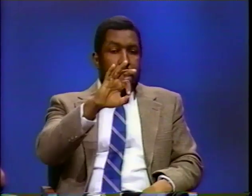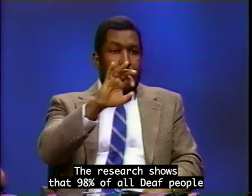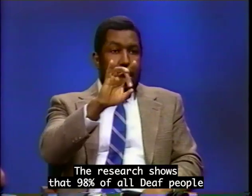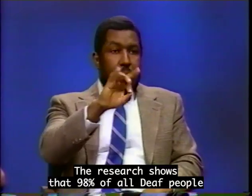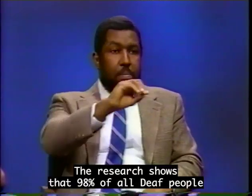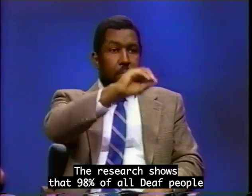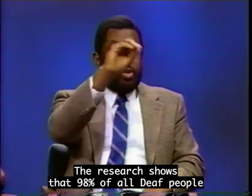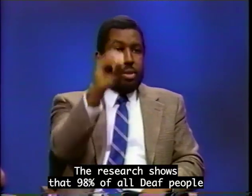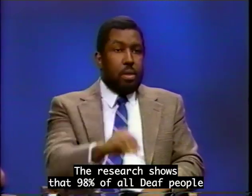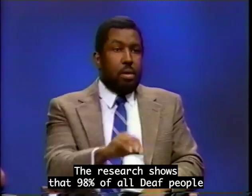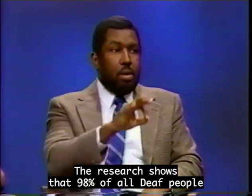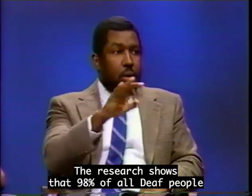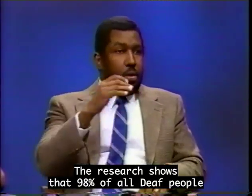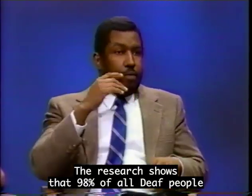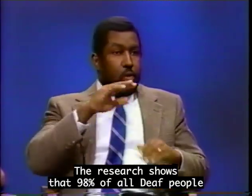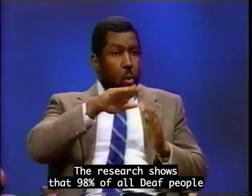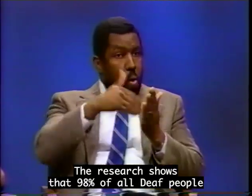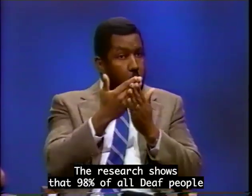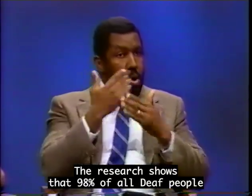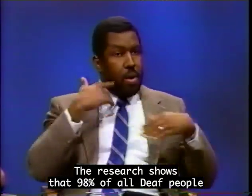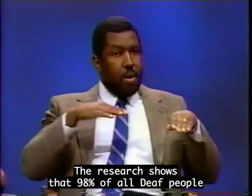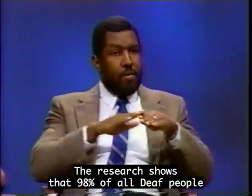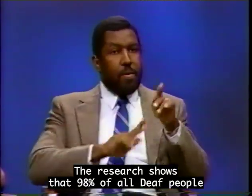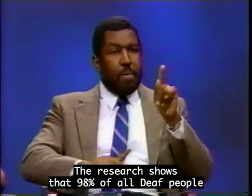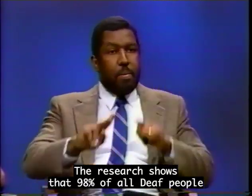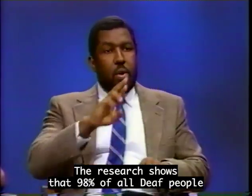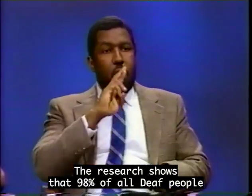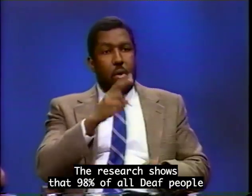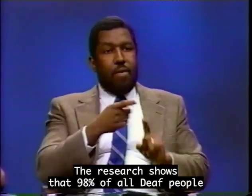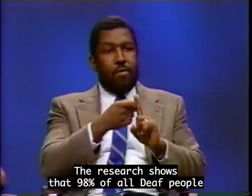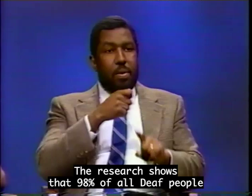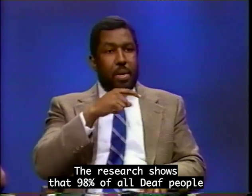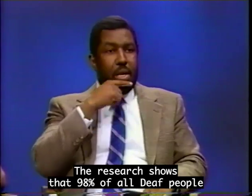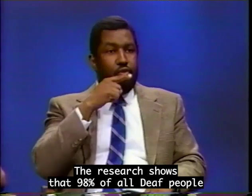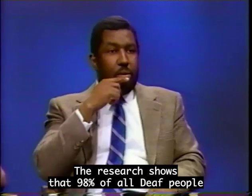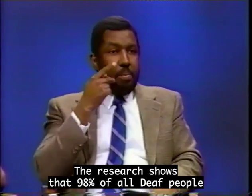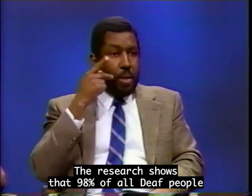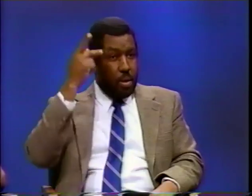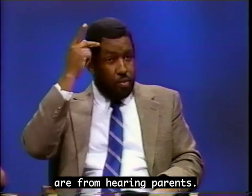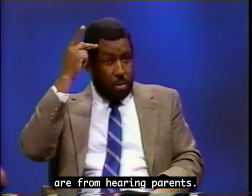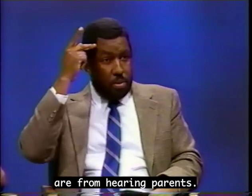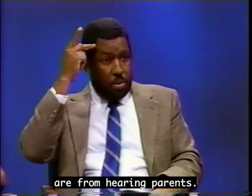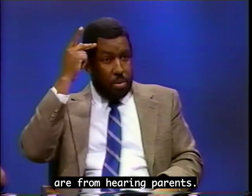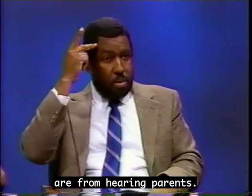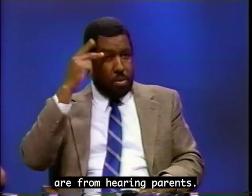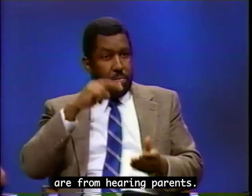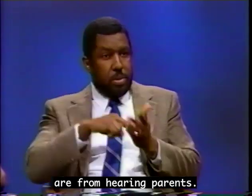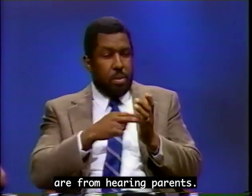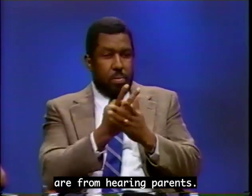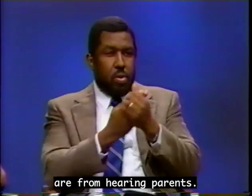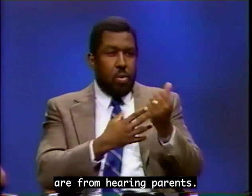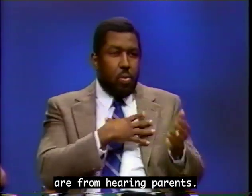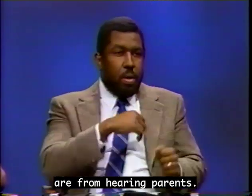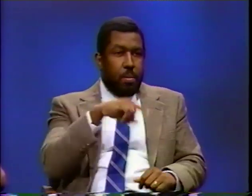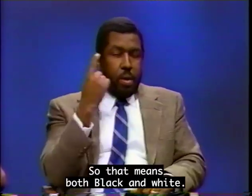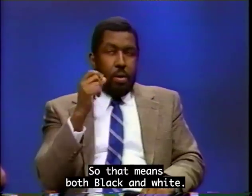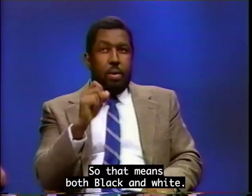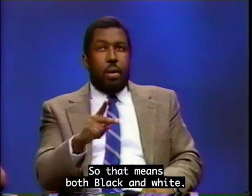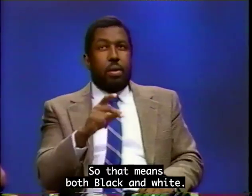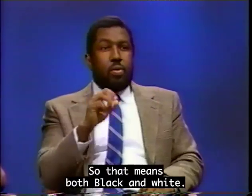The research shows that 98% of all deaf people are from hearing parents. So that